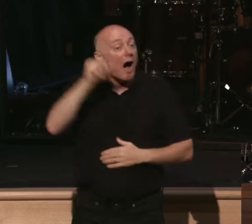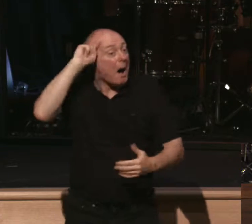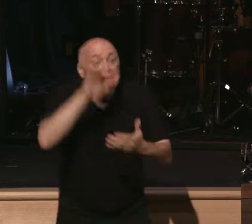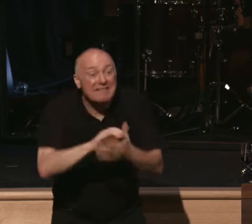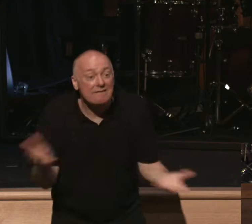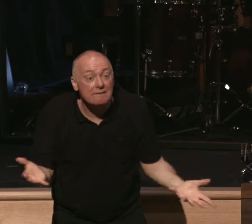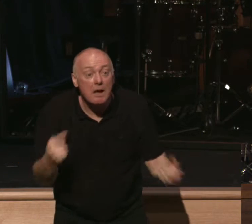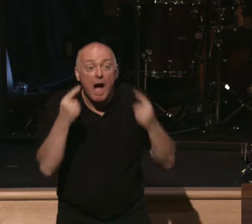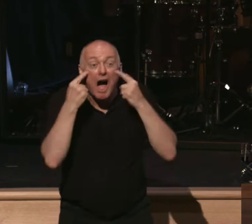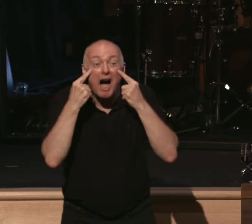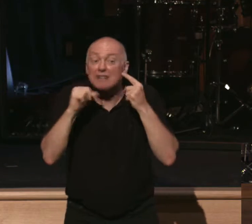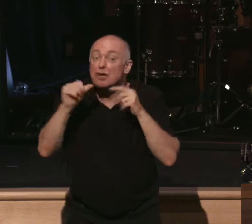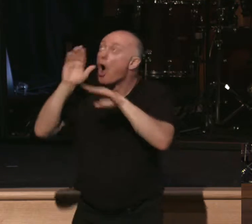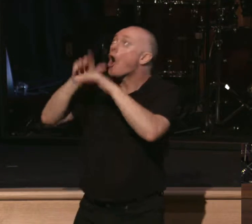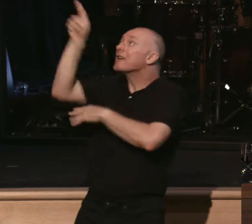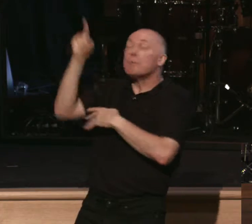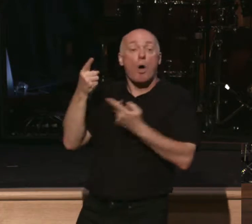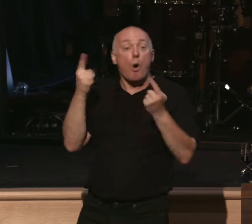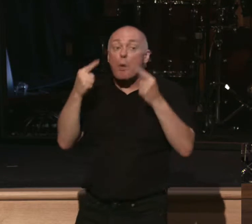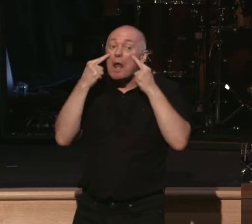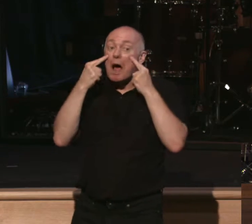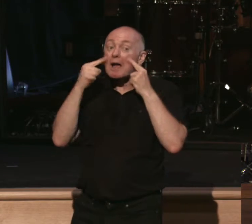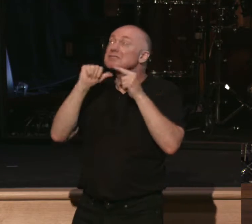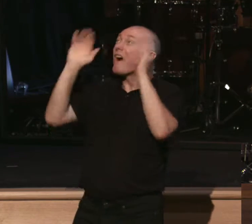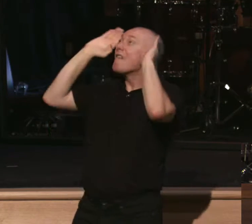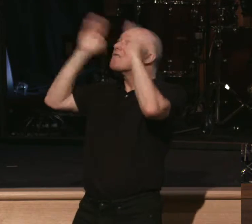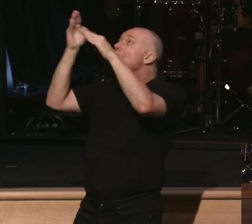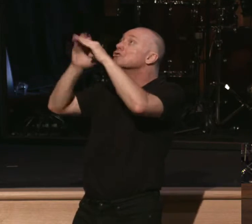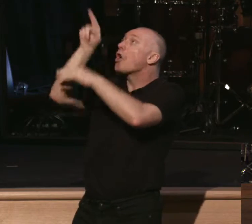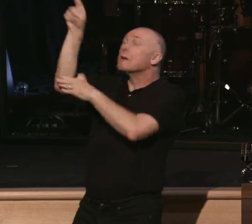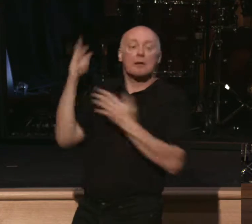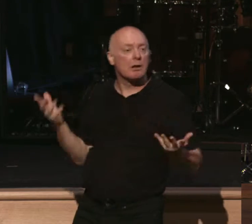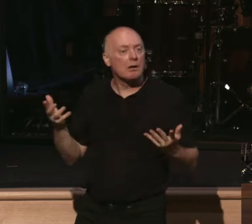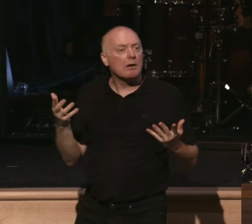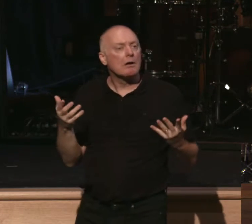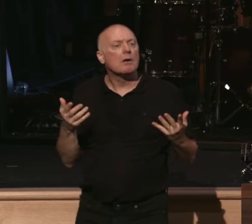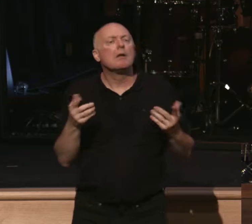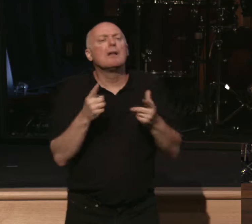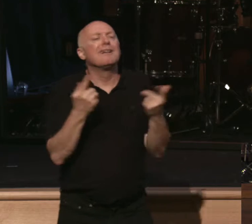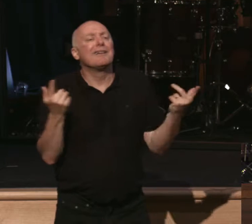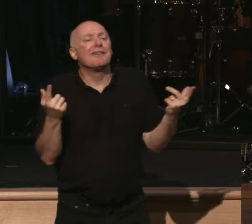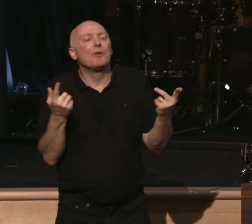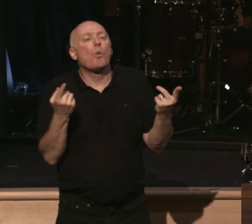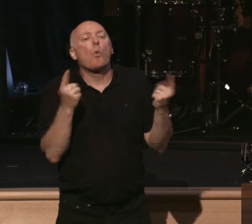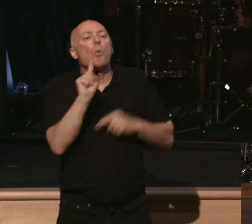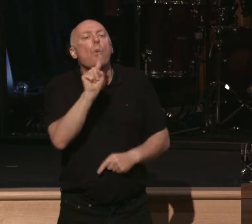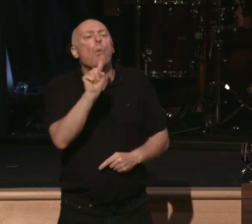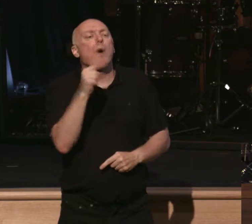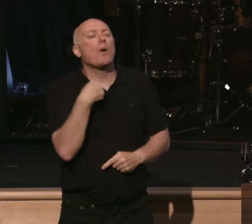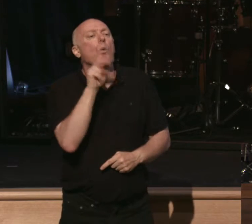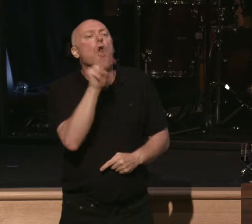on the Lord. And so when our eyes are not on the Lord, where will we be looking?